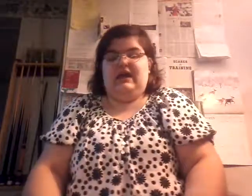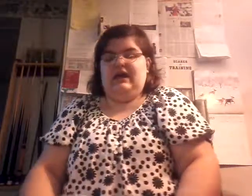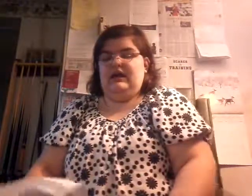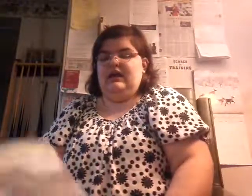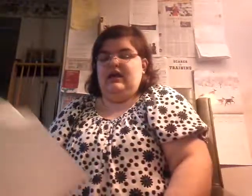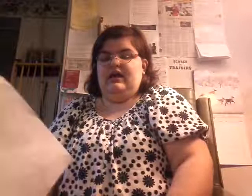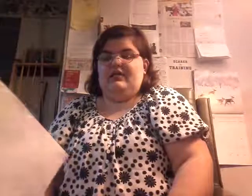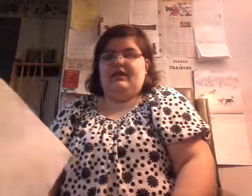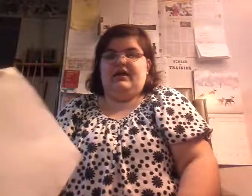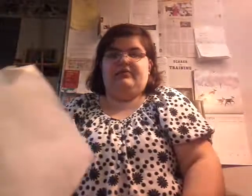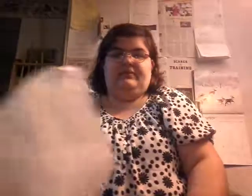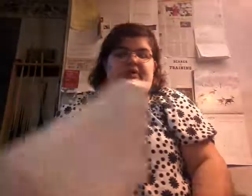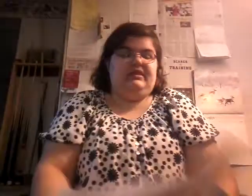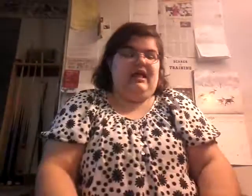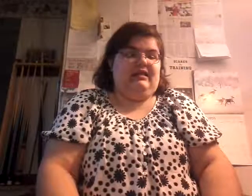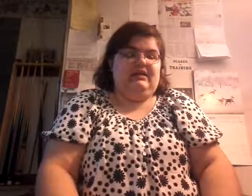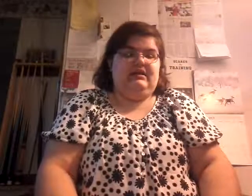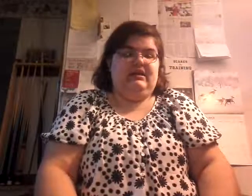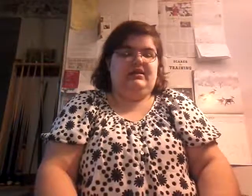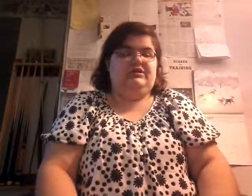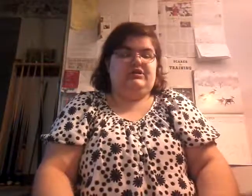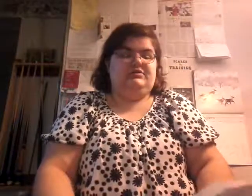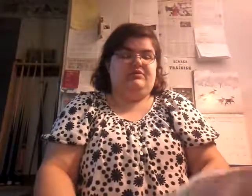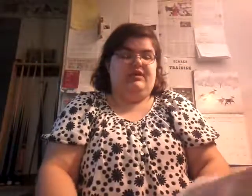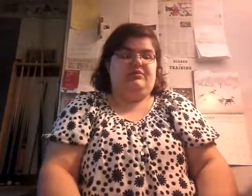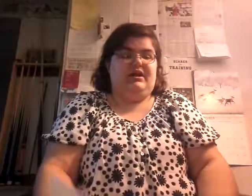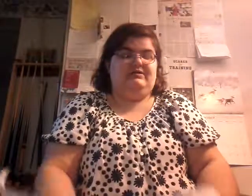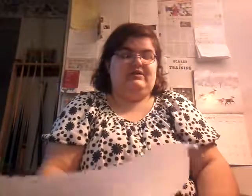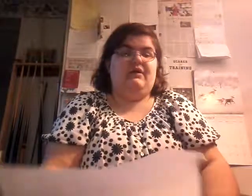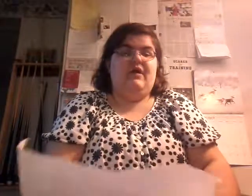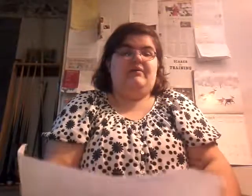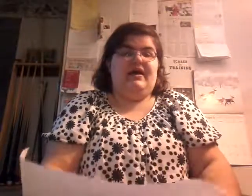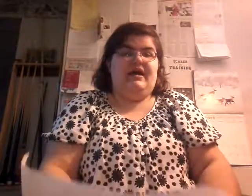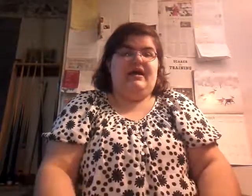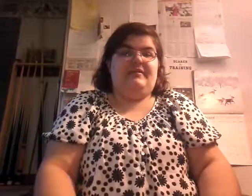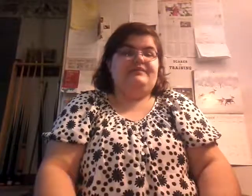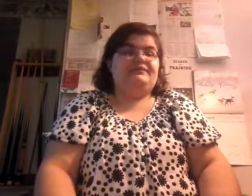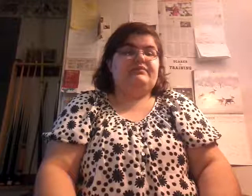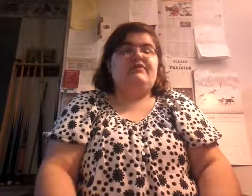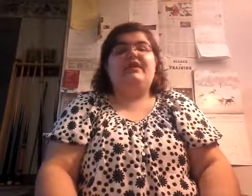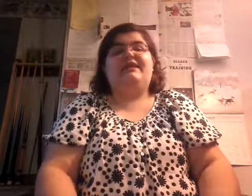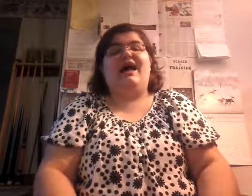can. I'll be putting that link in the description when I'm ready to. But if you guys have